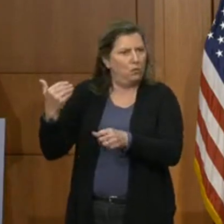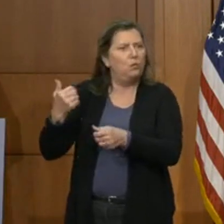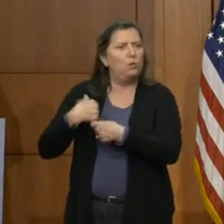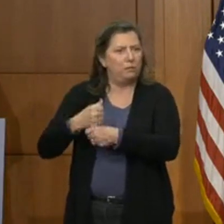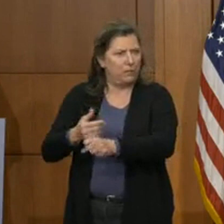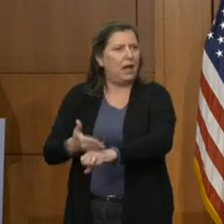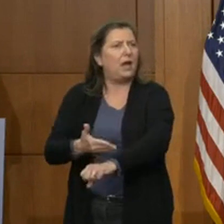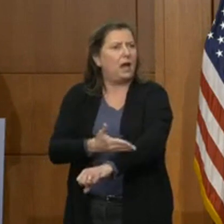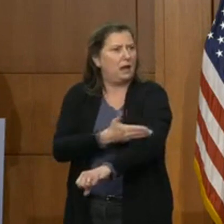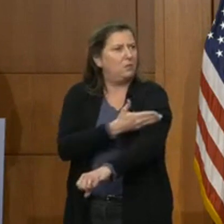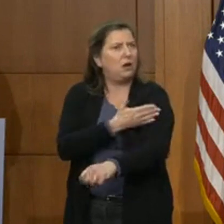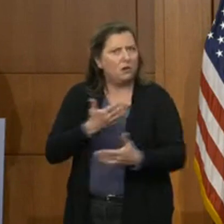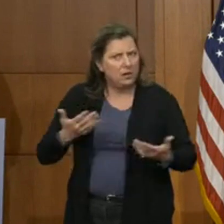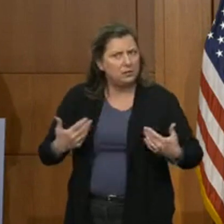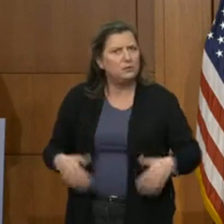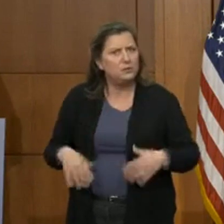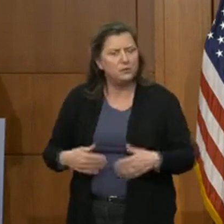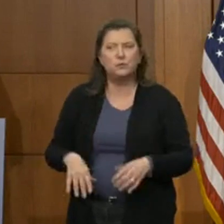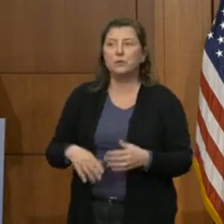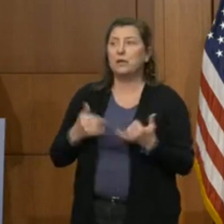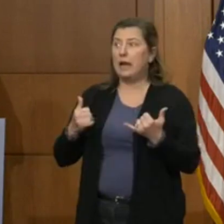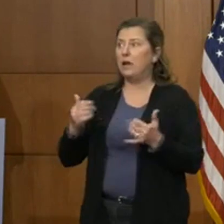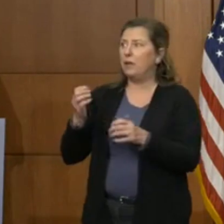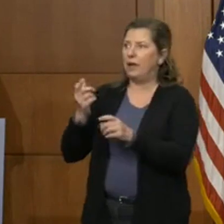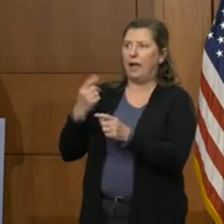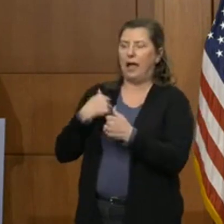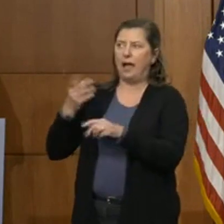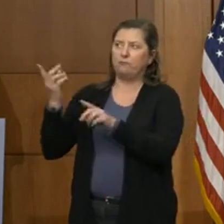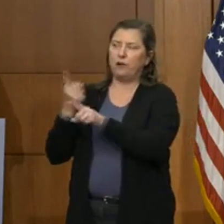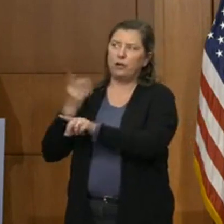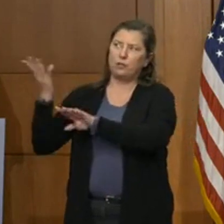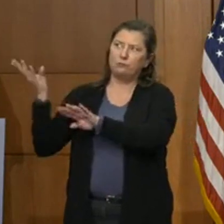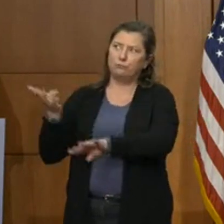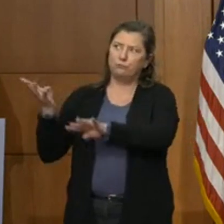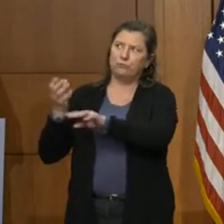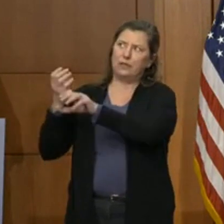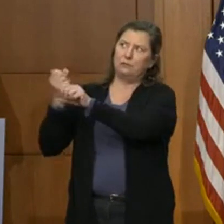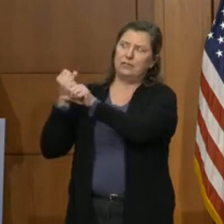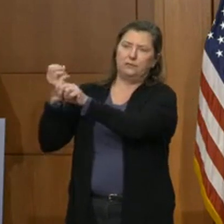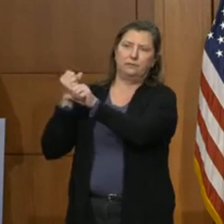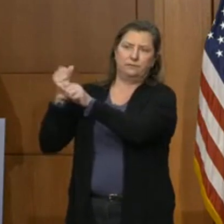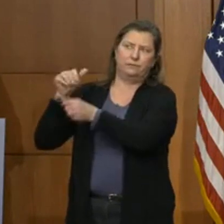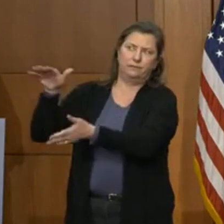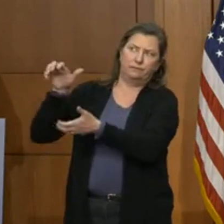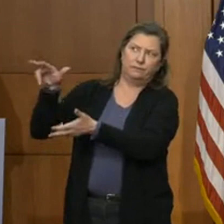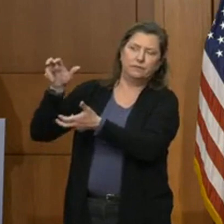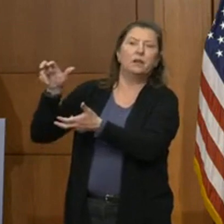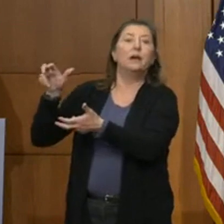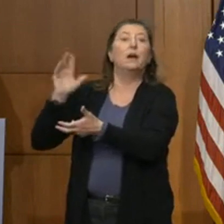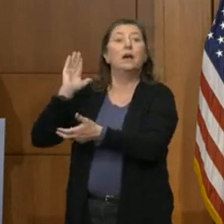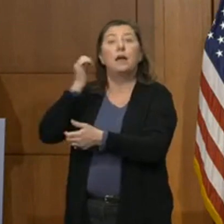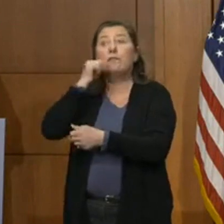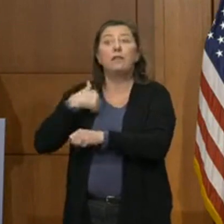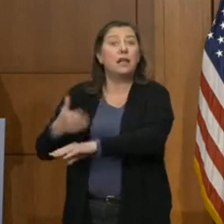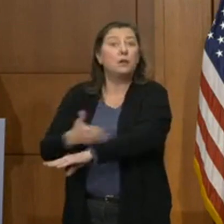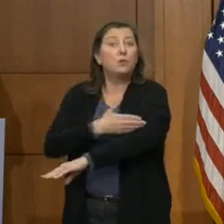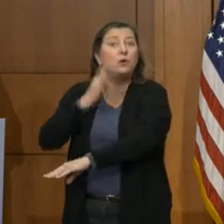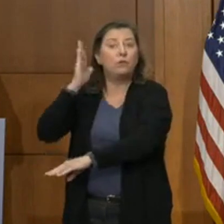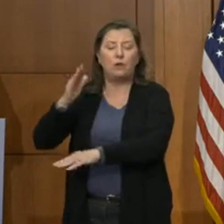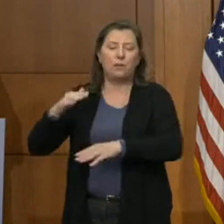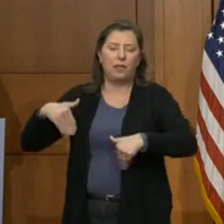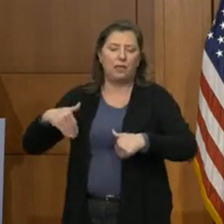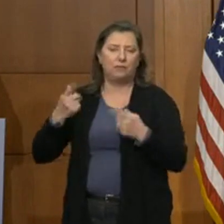progress, and we have a supply chain now. So we'll continue to improve every day, but we're not where we need to be quite